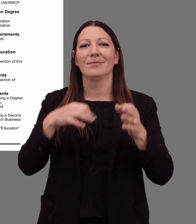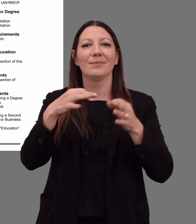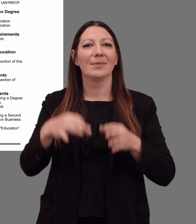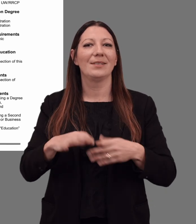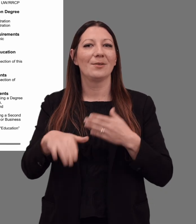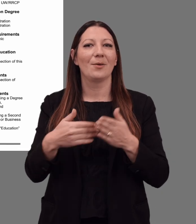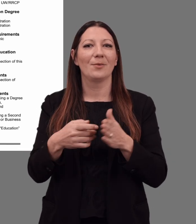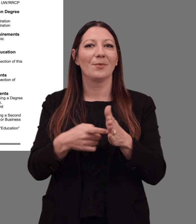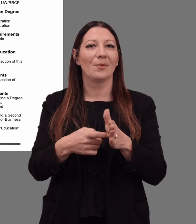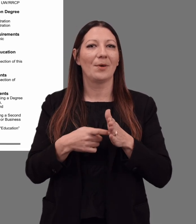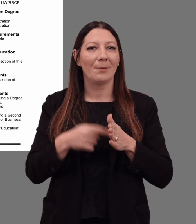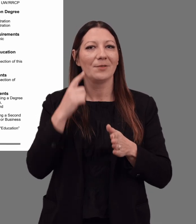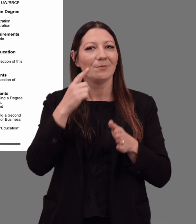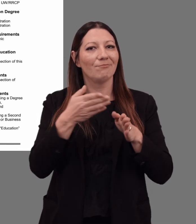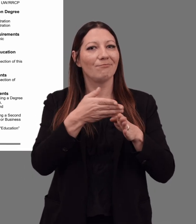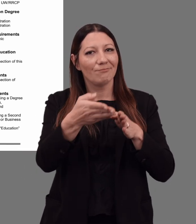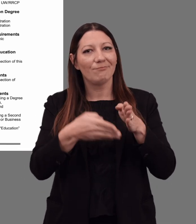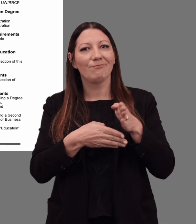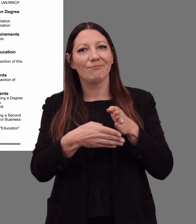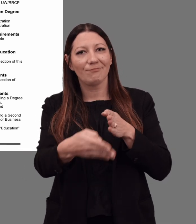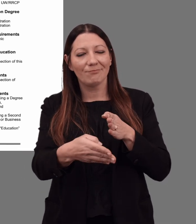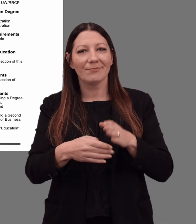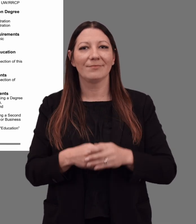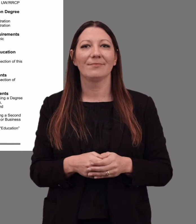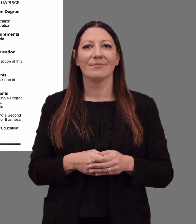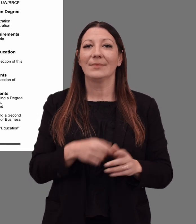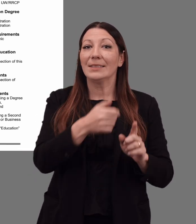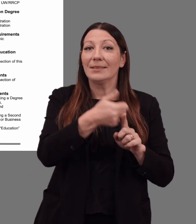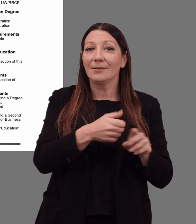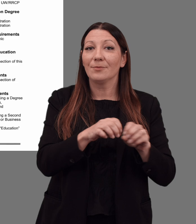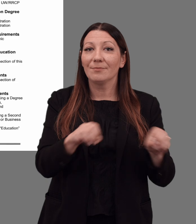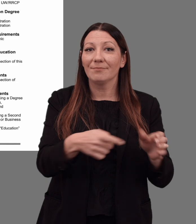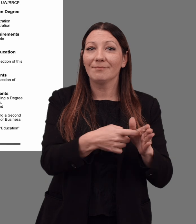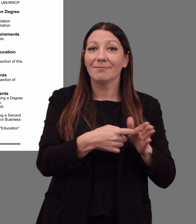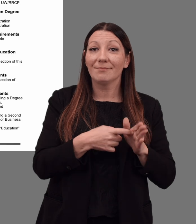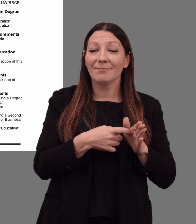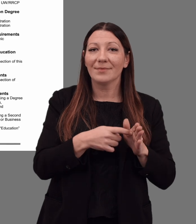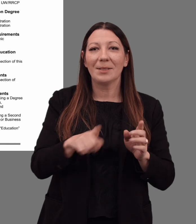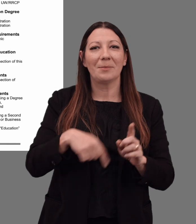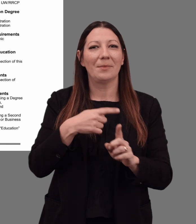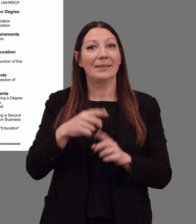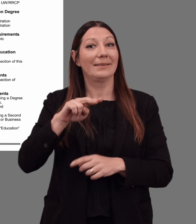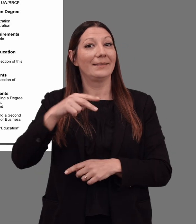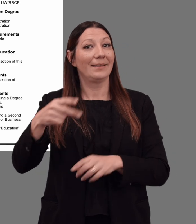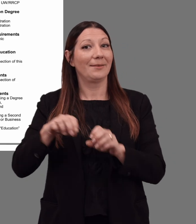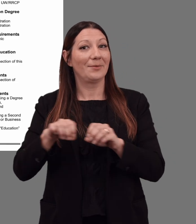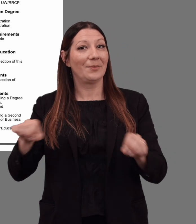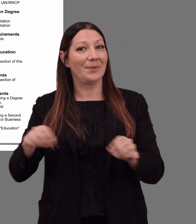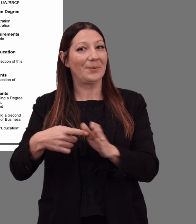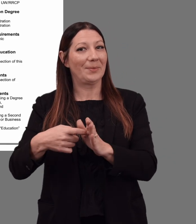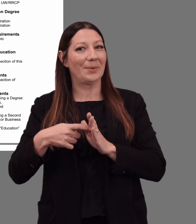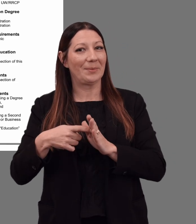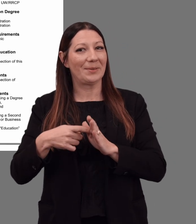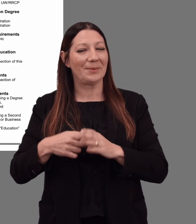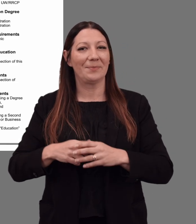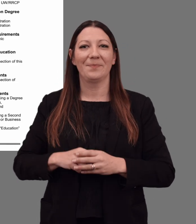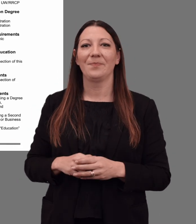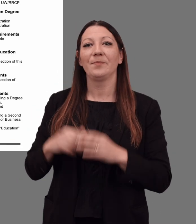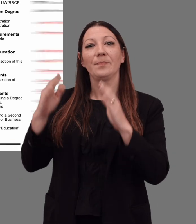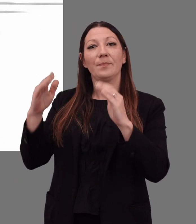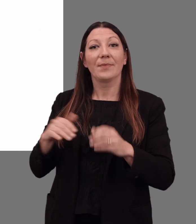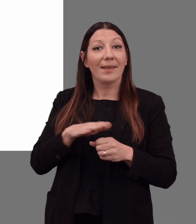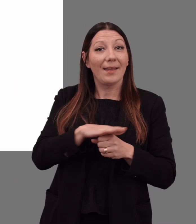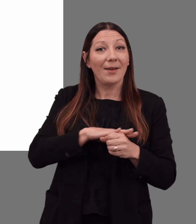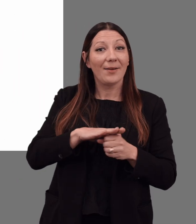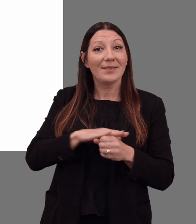requirements, major and minor regulations, requirements for each degree, as well as requirements for second bachelor's degrees. Areas of